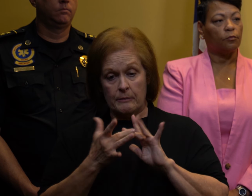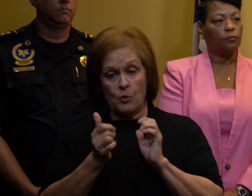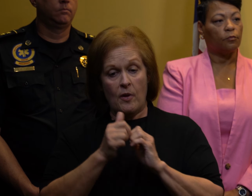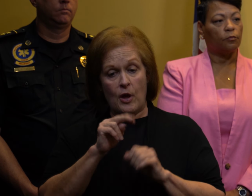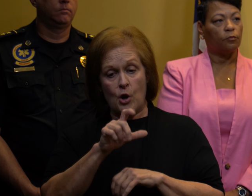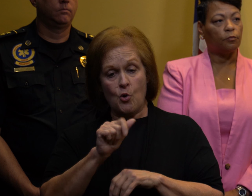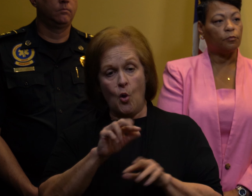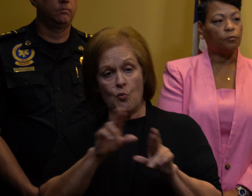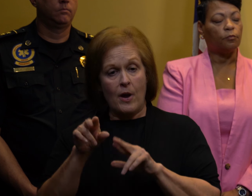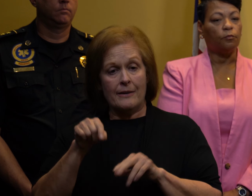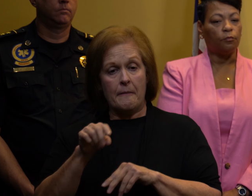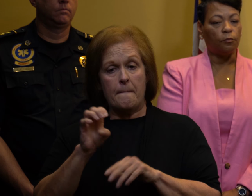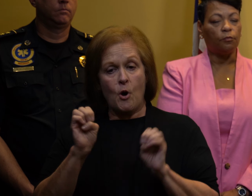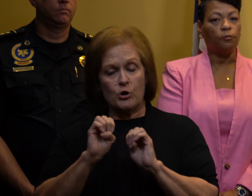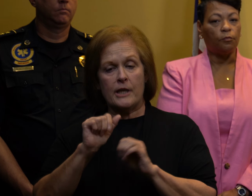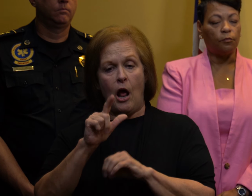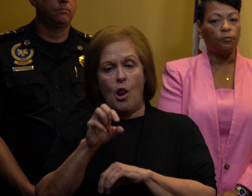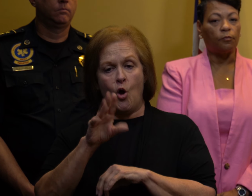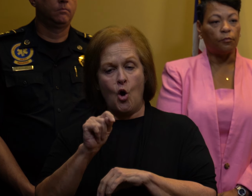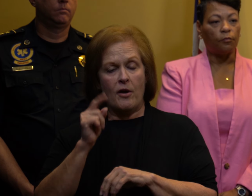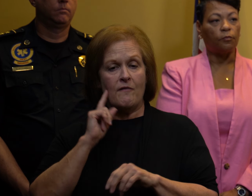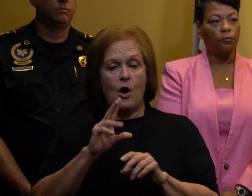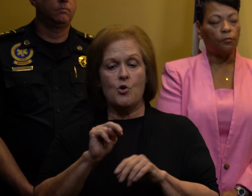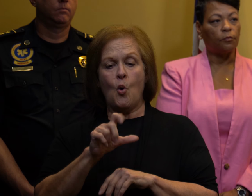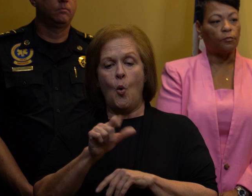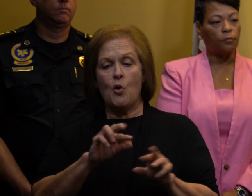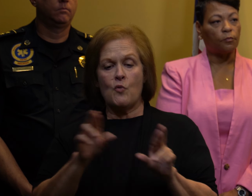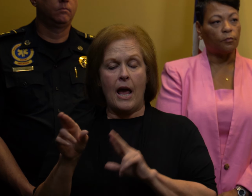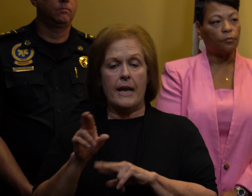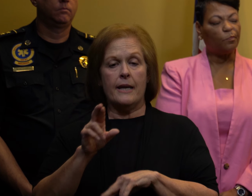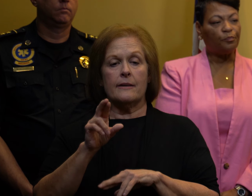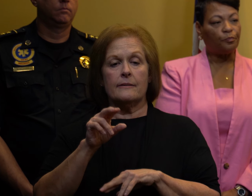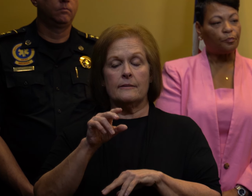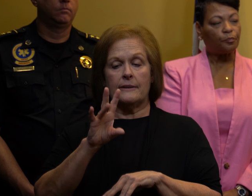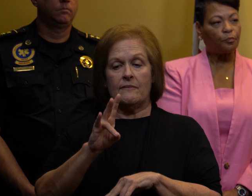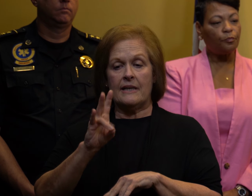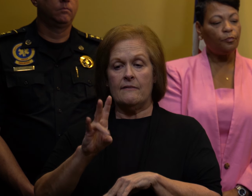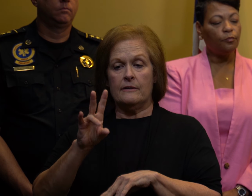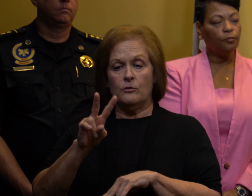up for NOLA Ready emergency alerts by texting NOLA Ready, one word, NOLA Ready, to